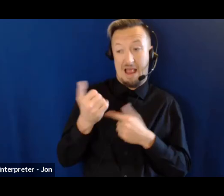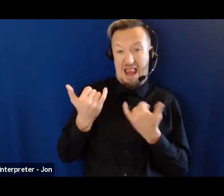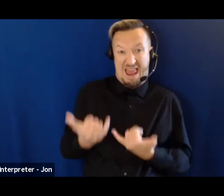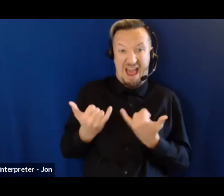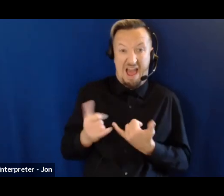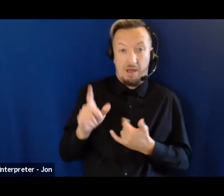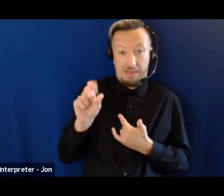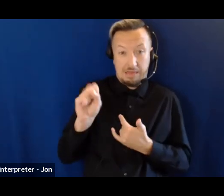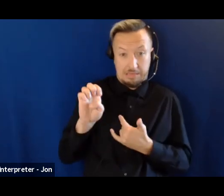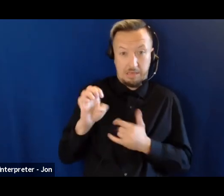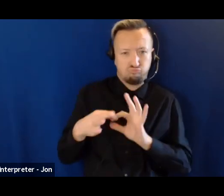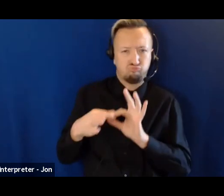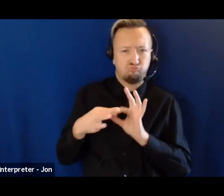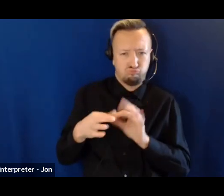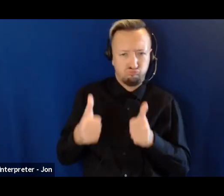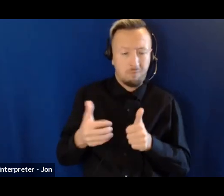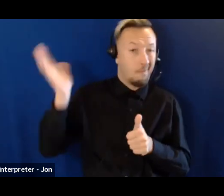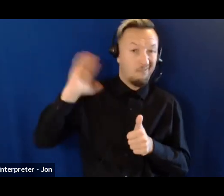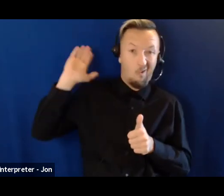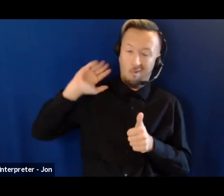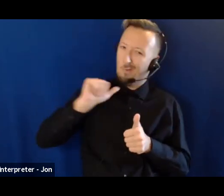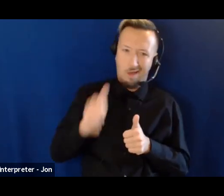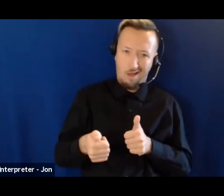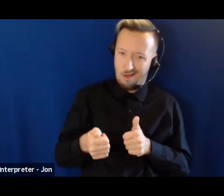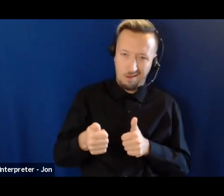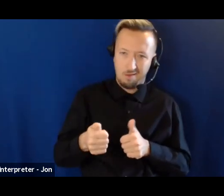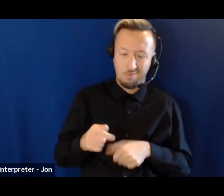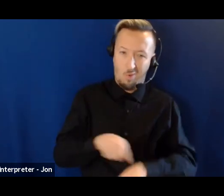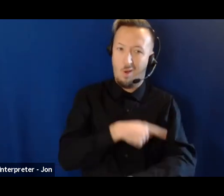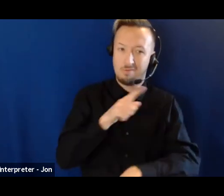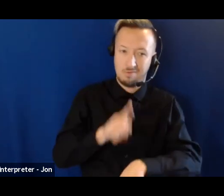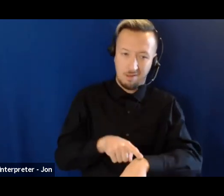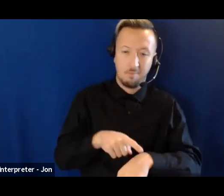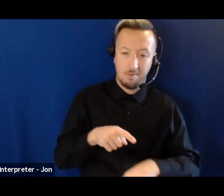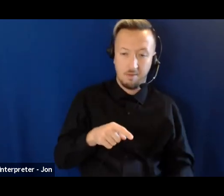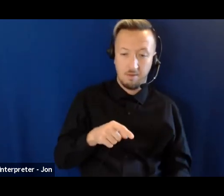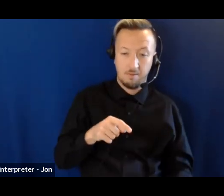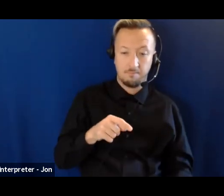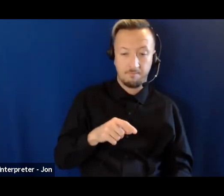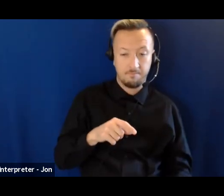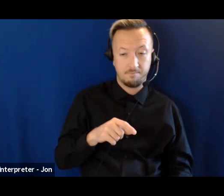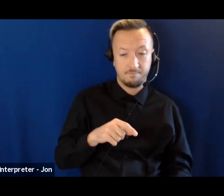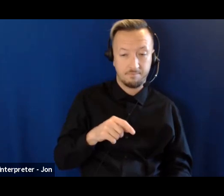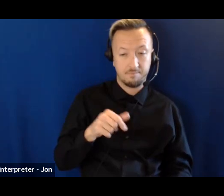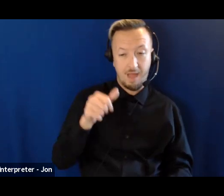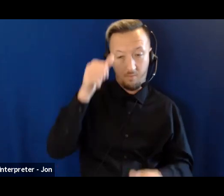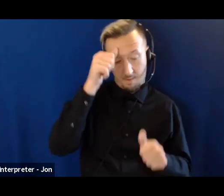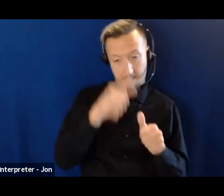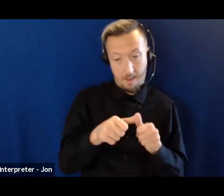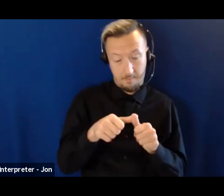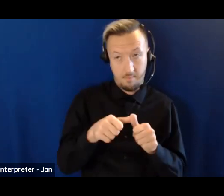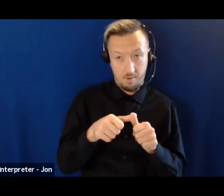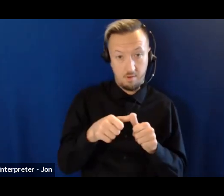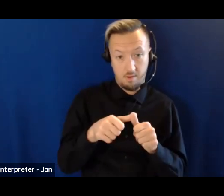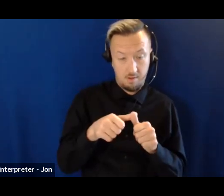not for quite a long time. And I remember just saying, you know, how